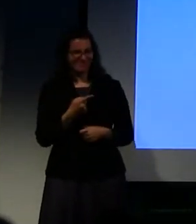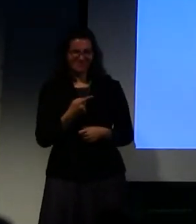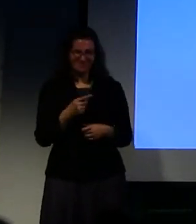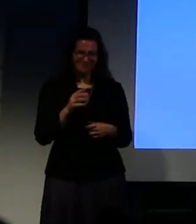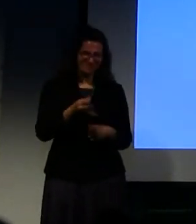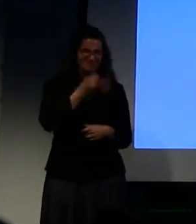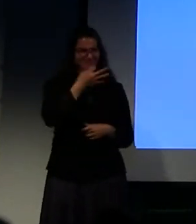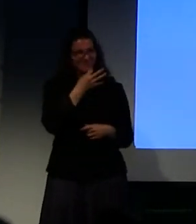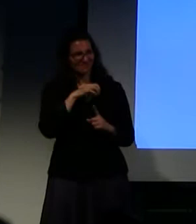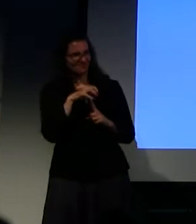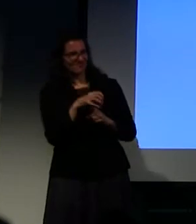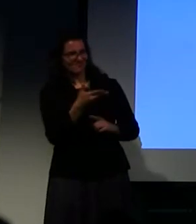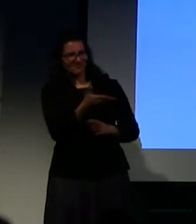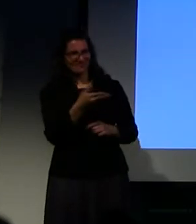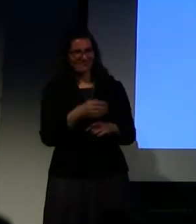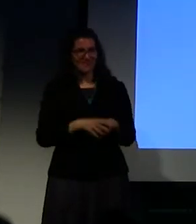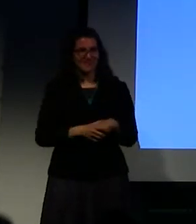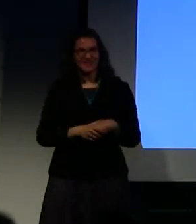this. I